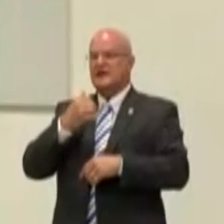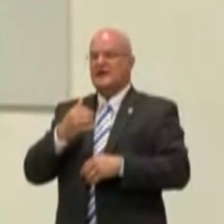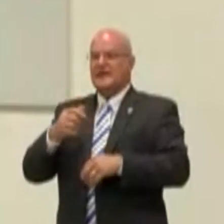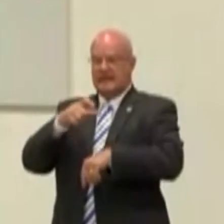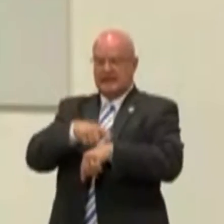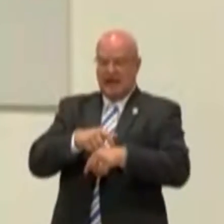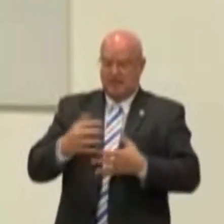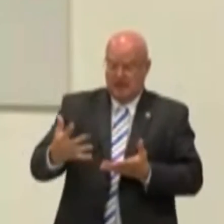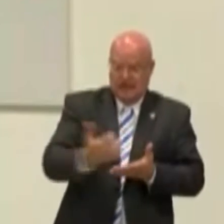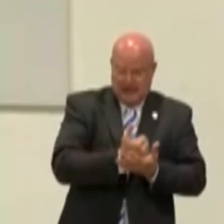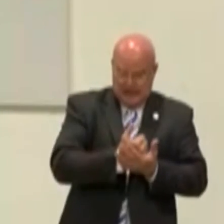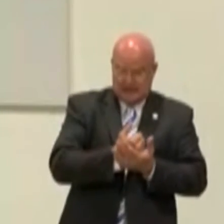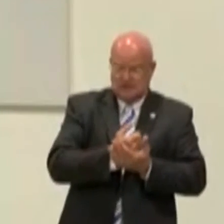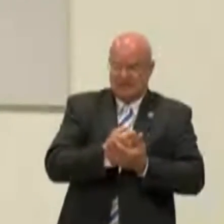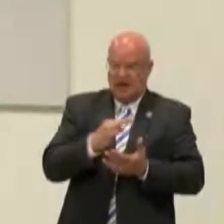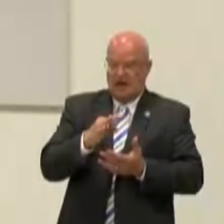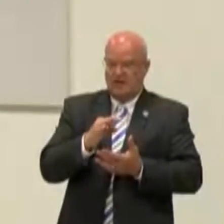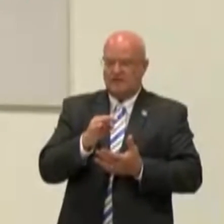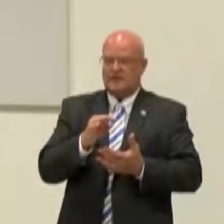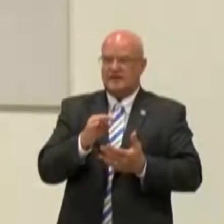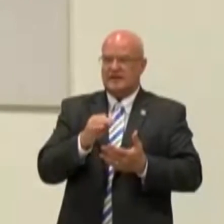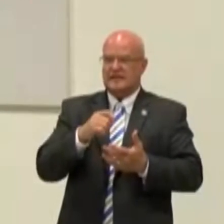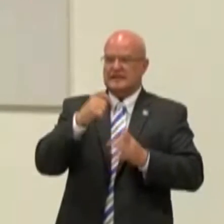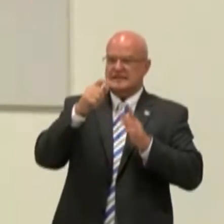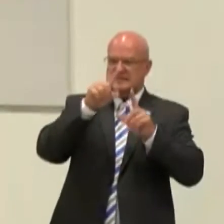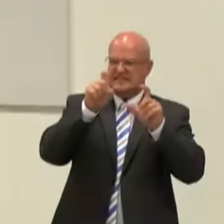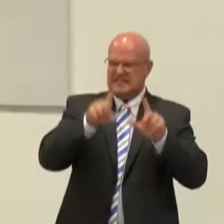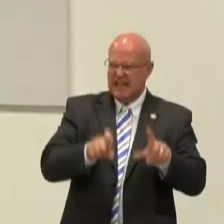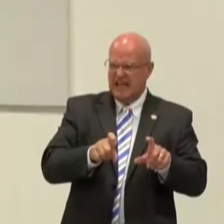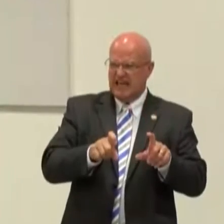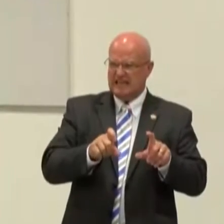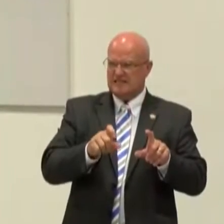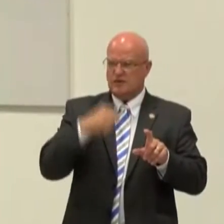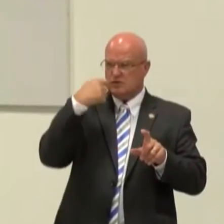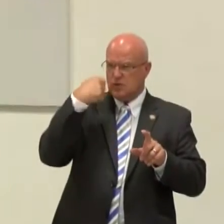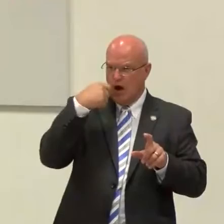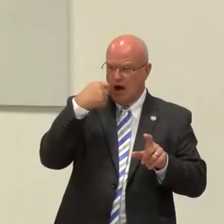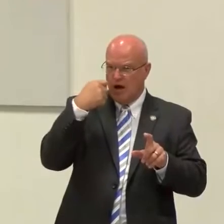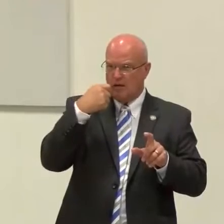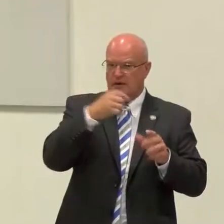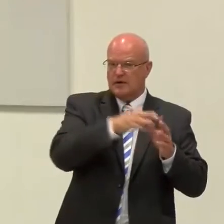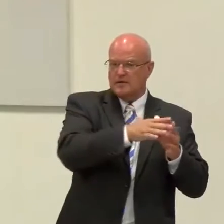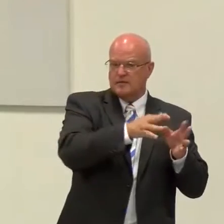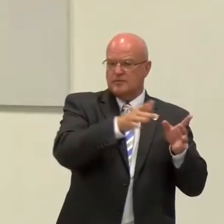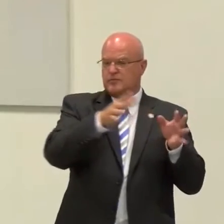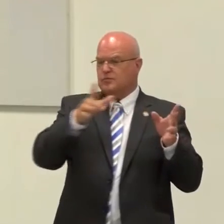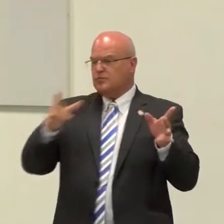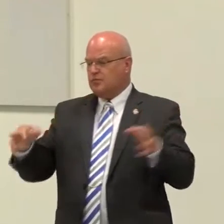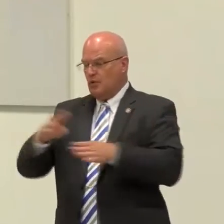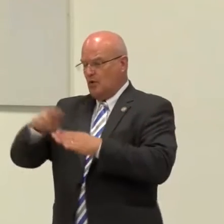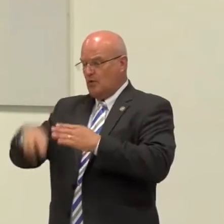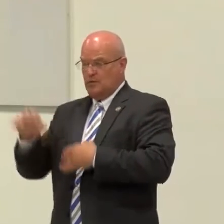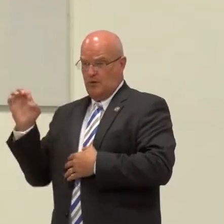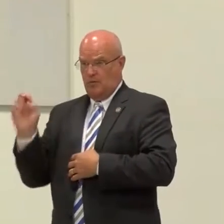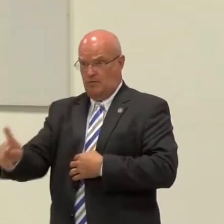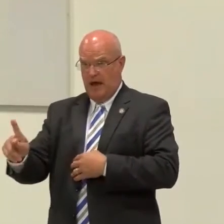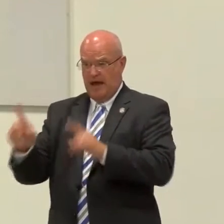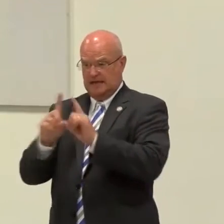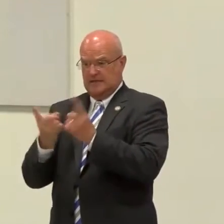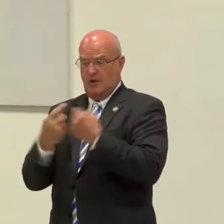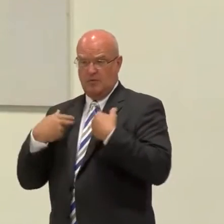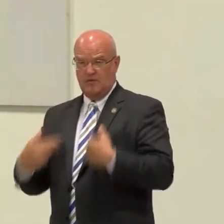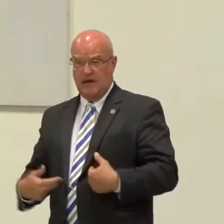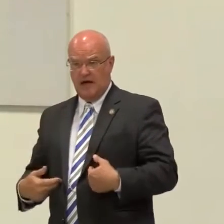time from collection of the test kit or the swab to getting the report at the Department